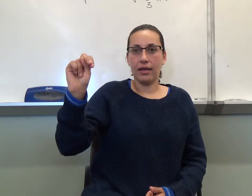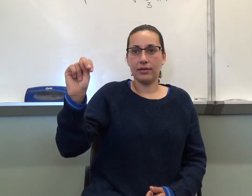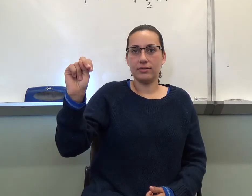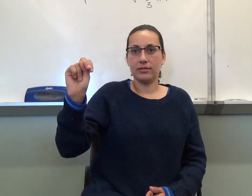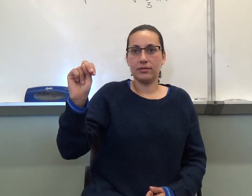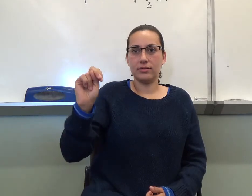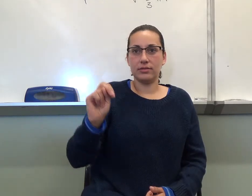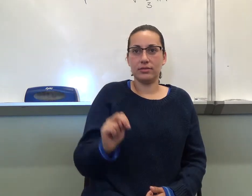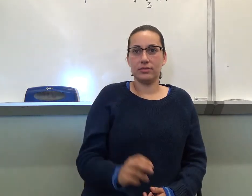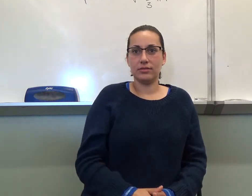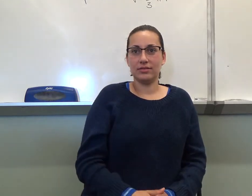Need I say more?